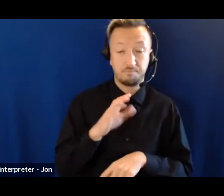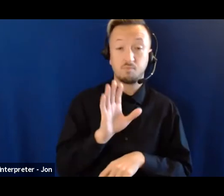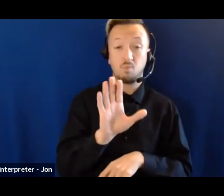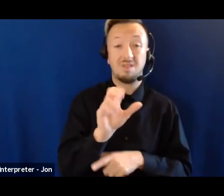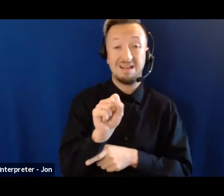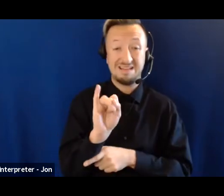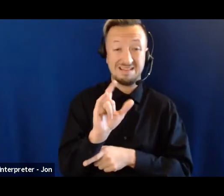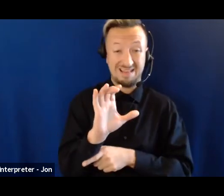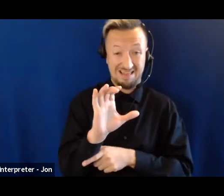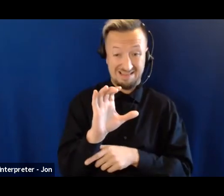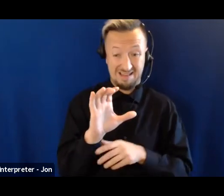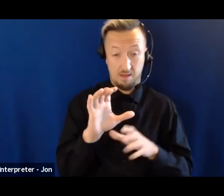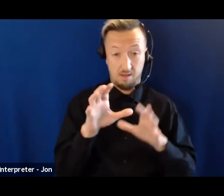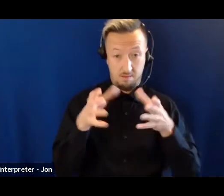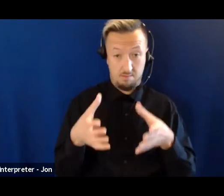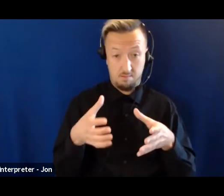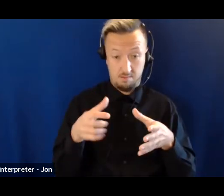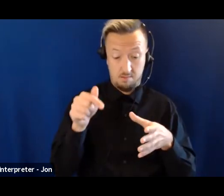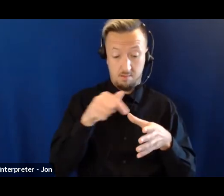be composed of